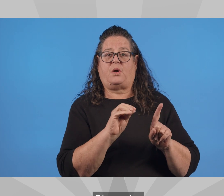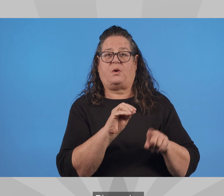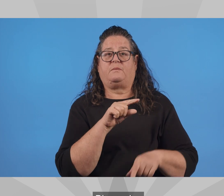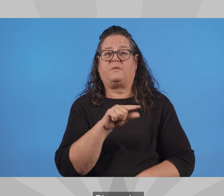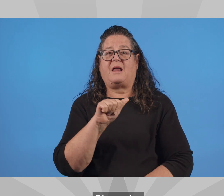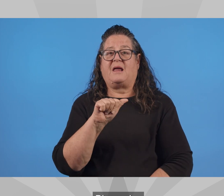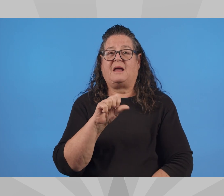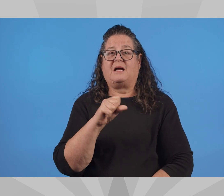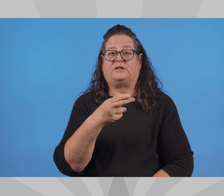Biography.